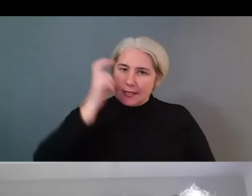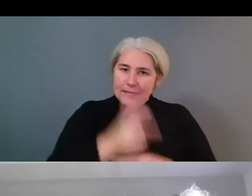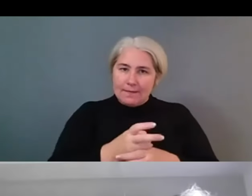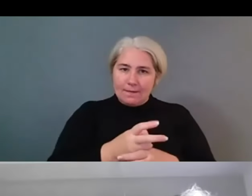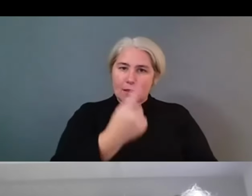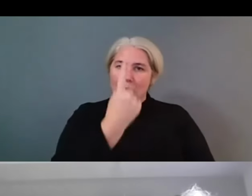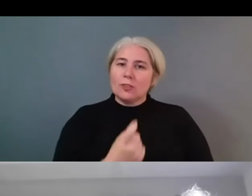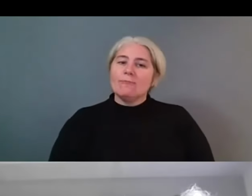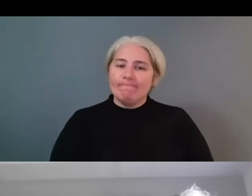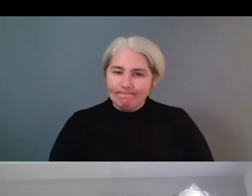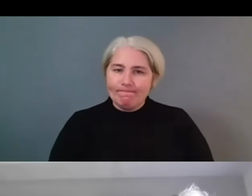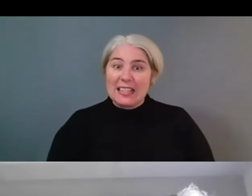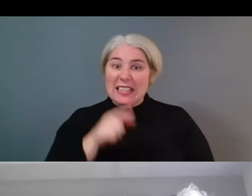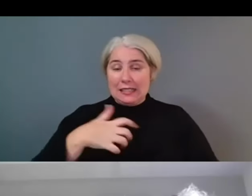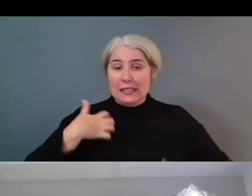and